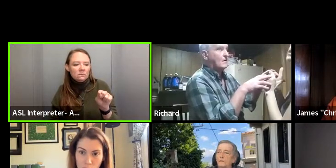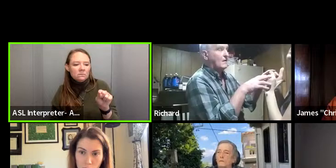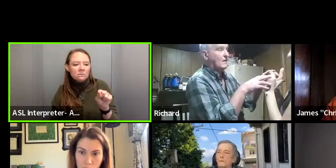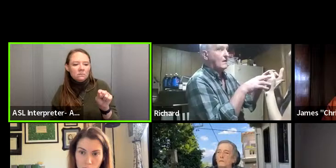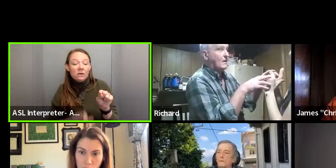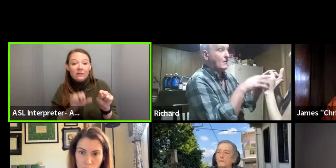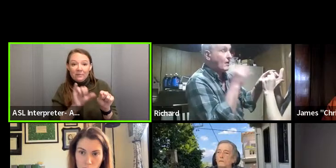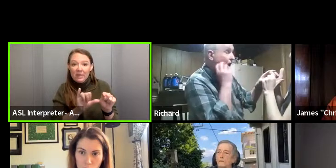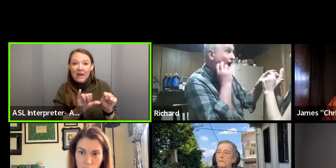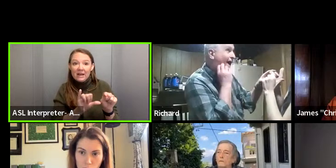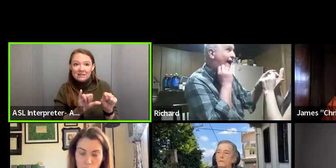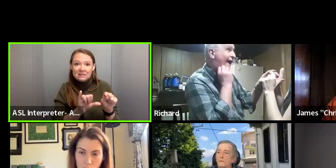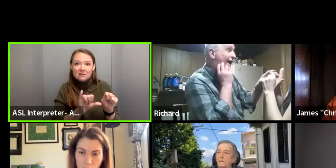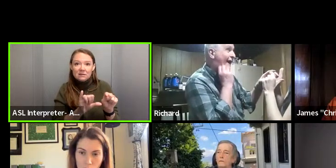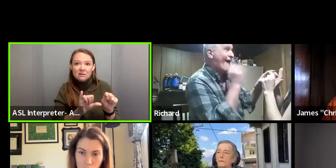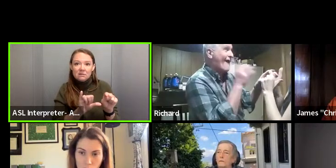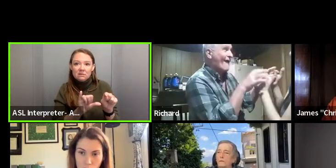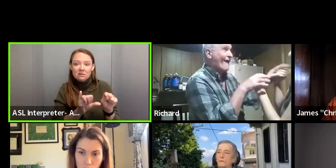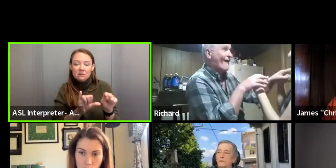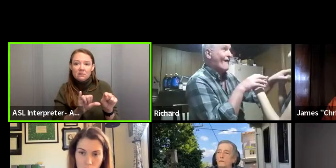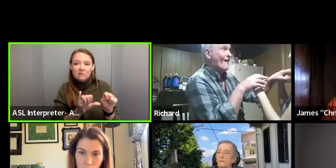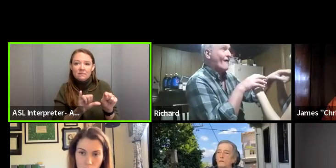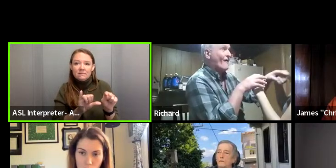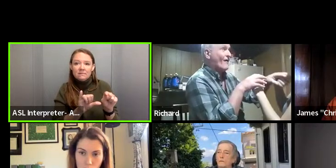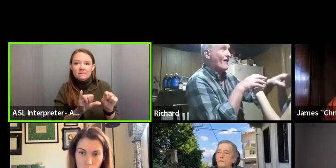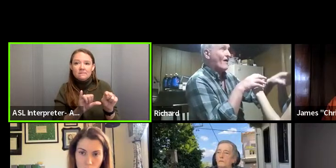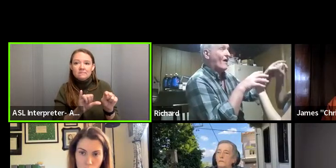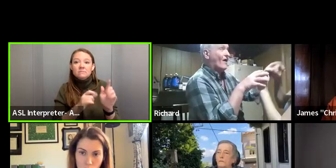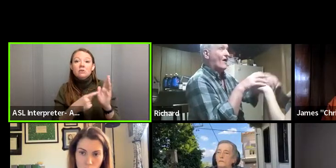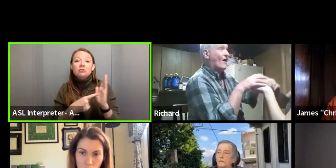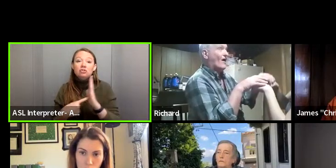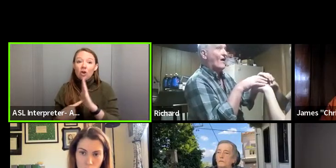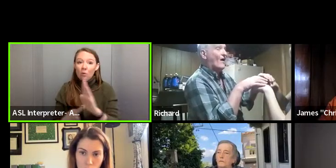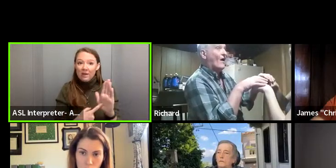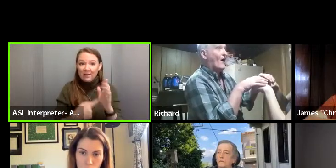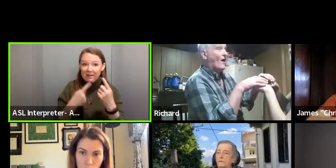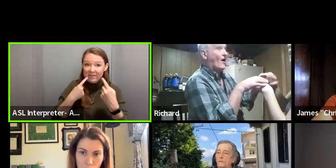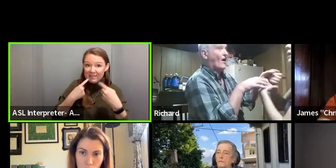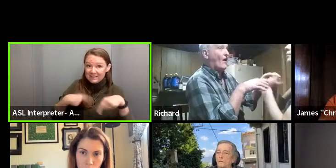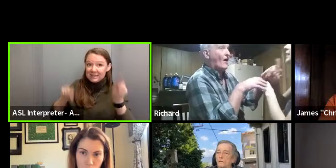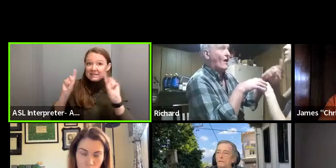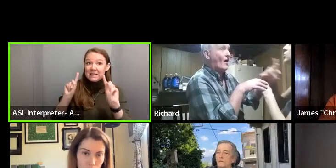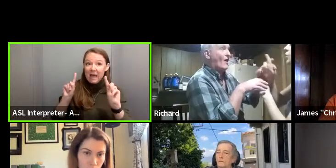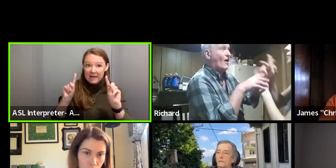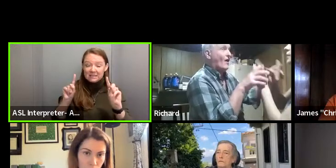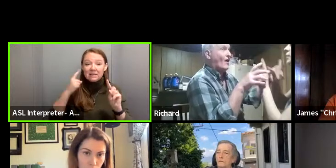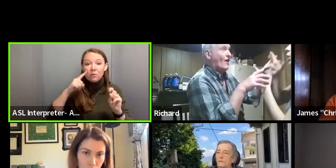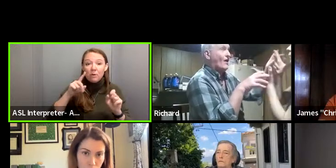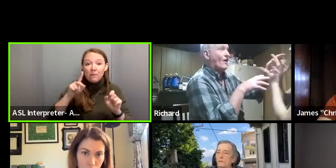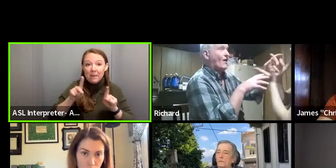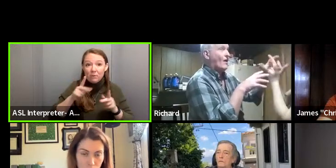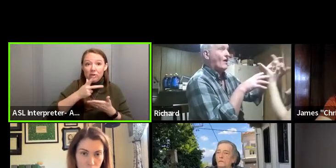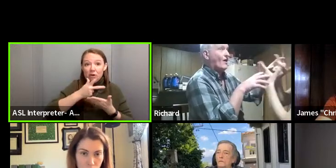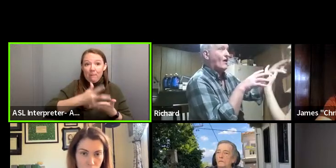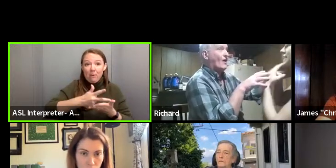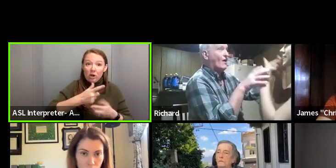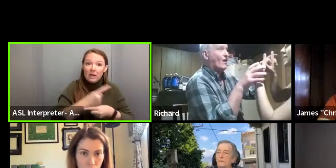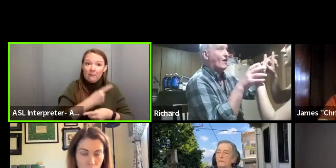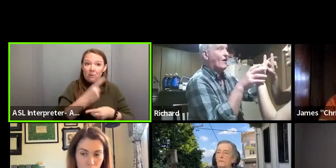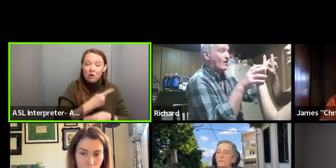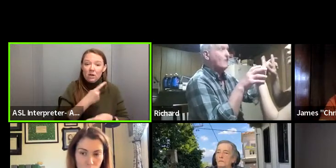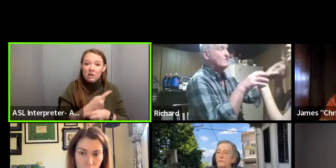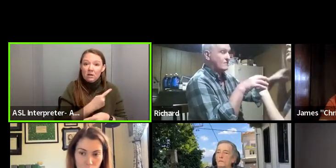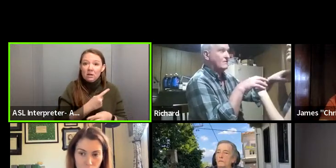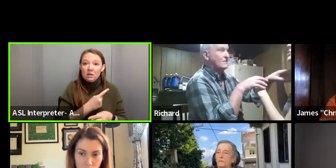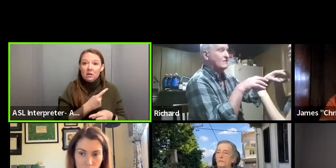the success in folks parking correctly. So we figure, and we are